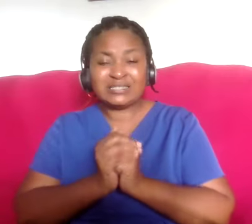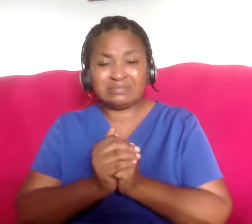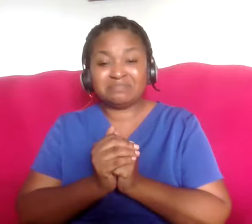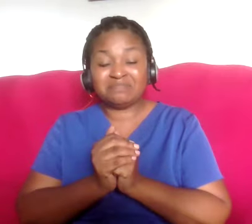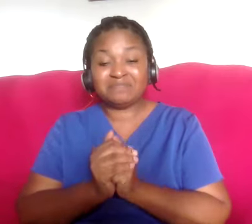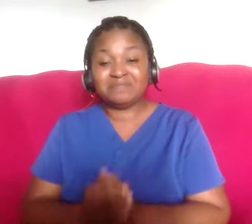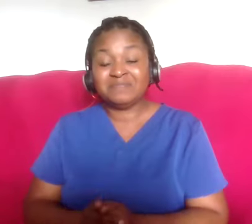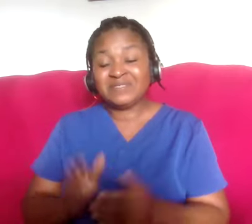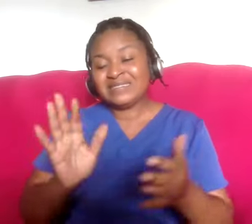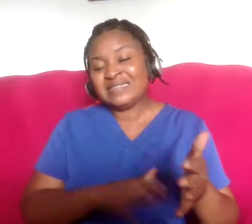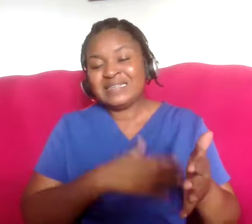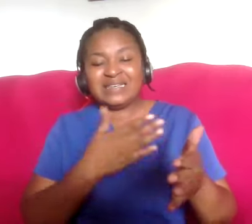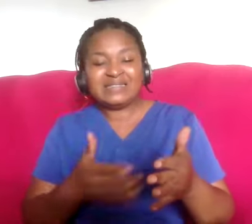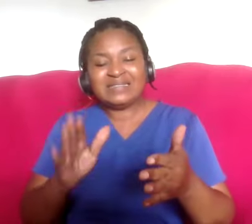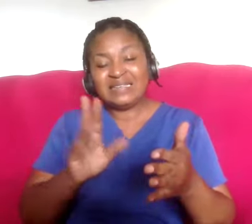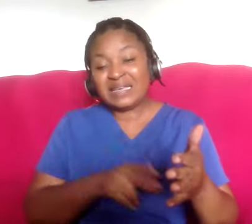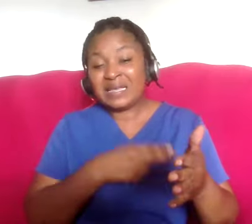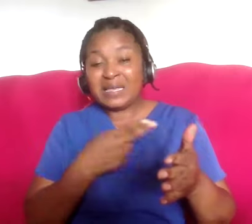Singing hymns of gratitude